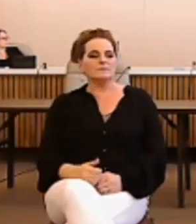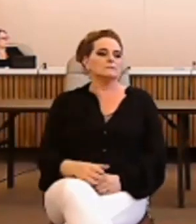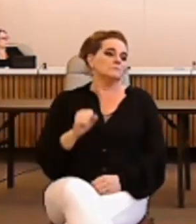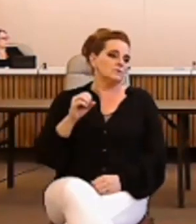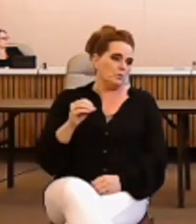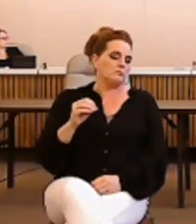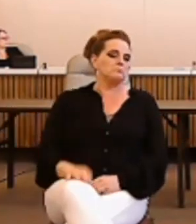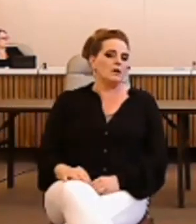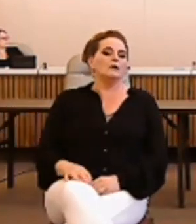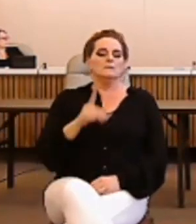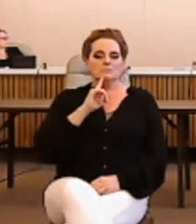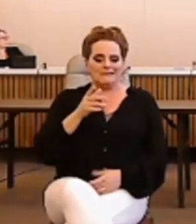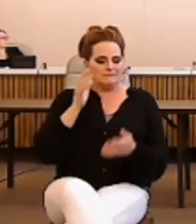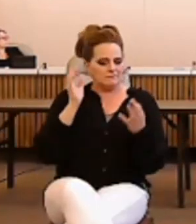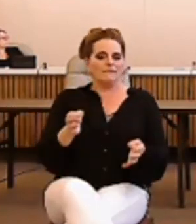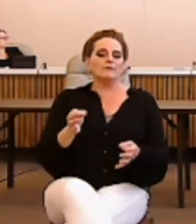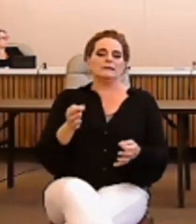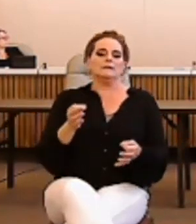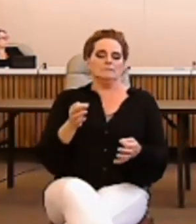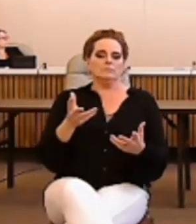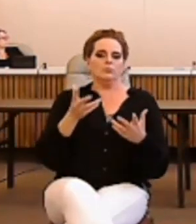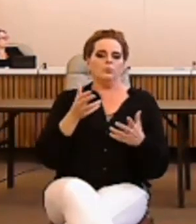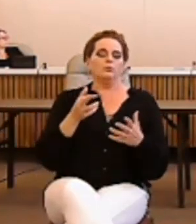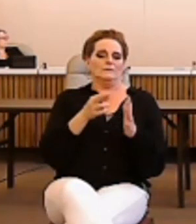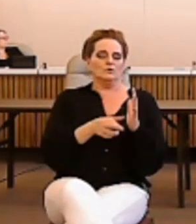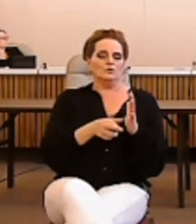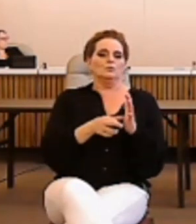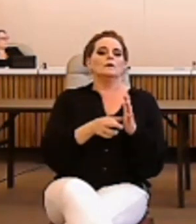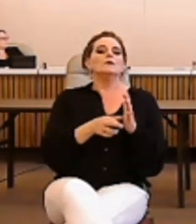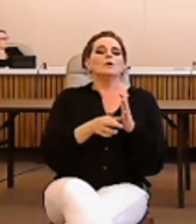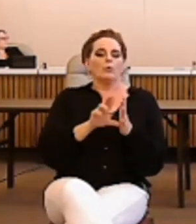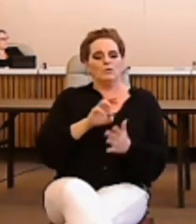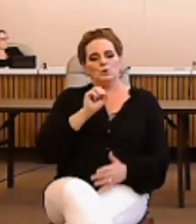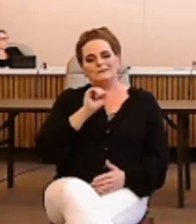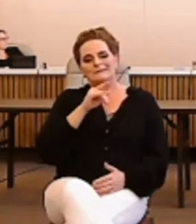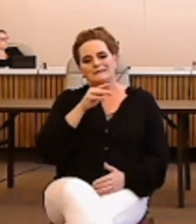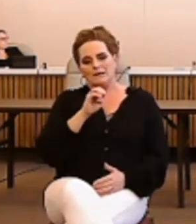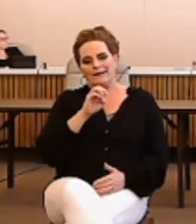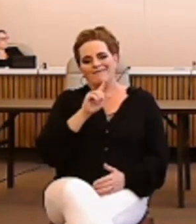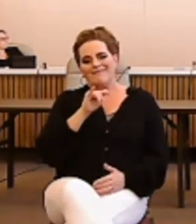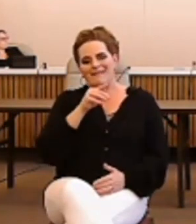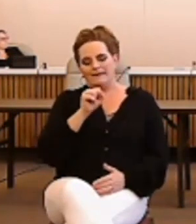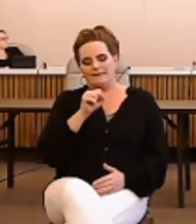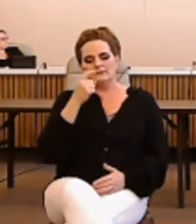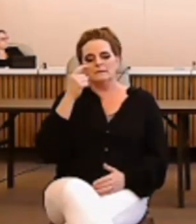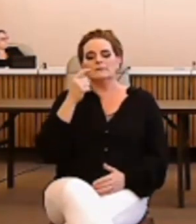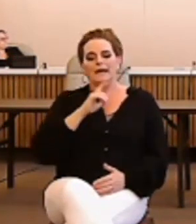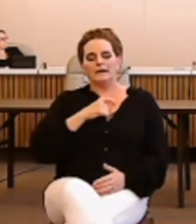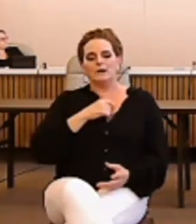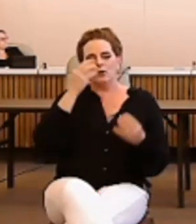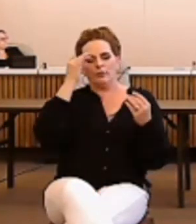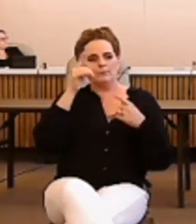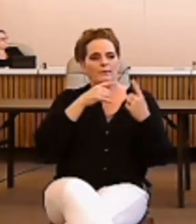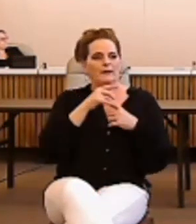So he is absolutely looking at the sight lines for that intersection, and we'll be taking that into account in his